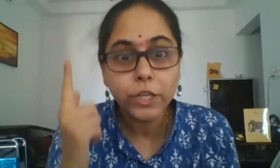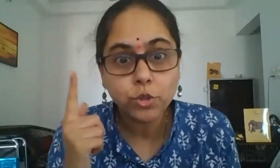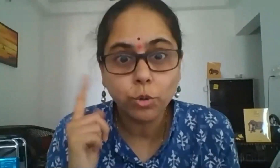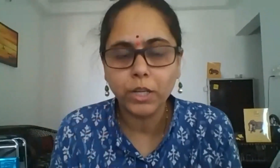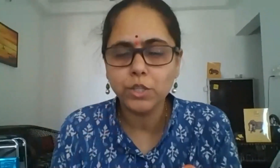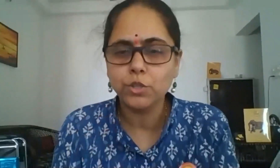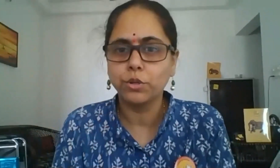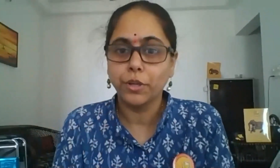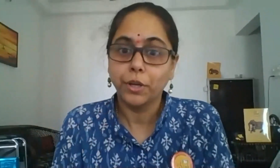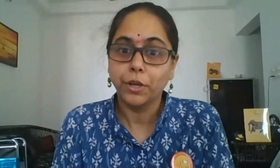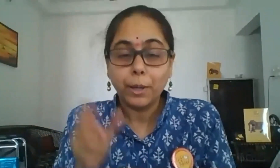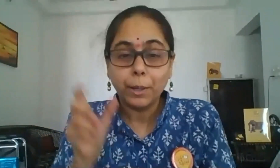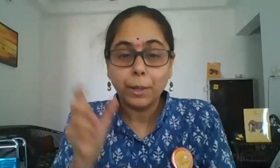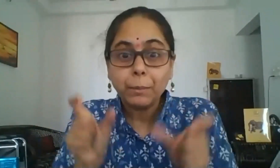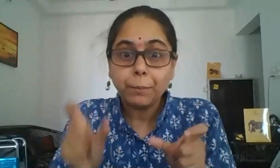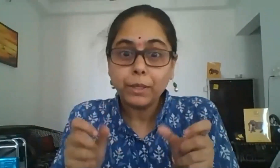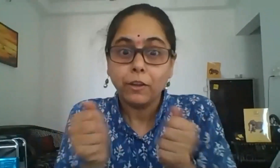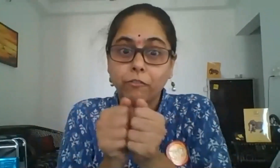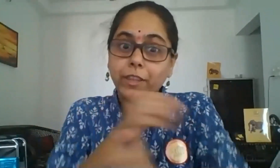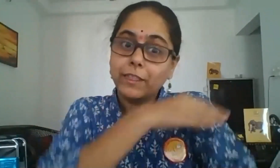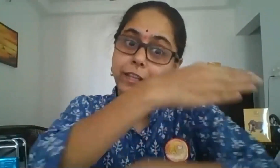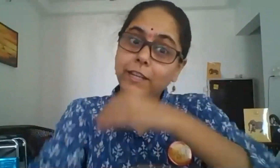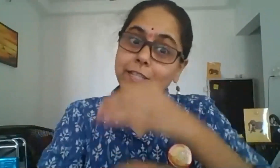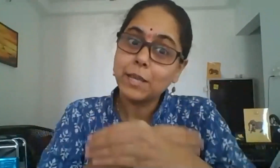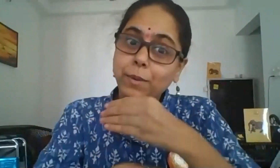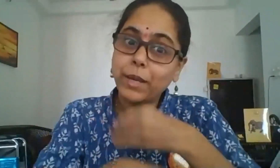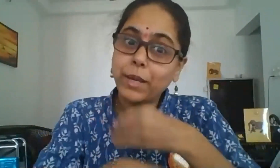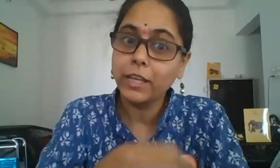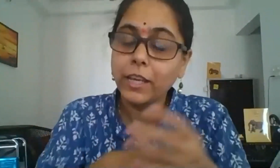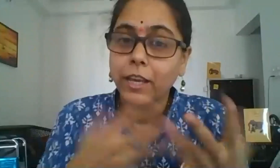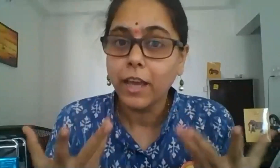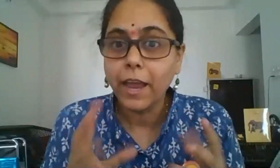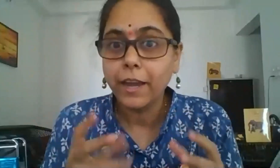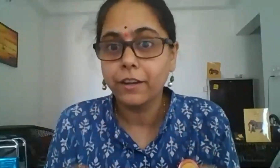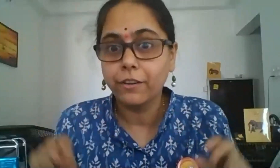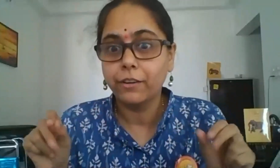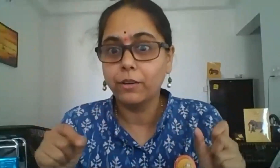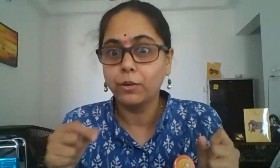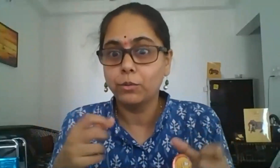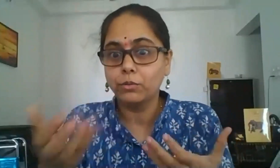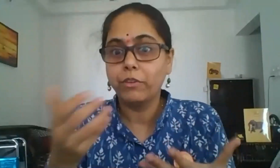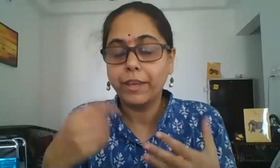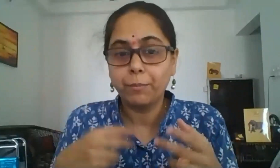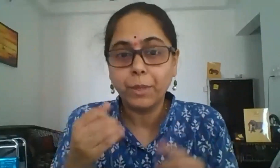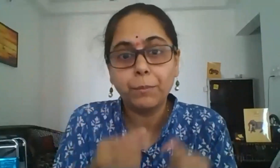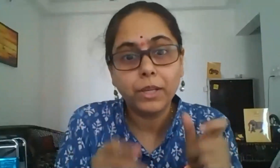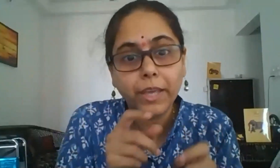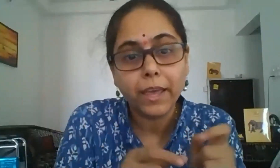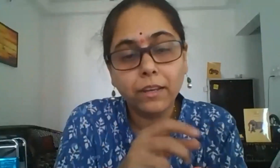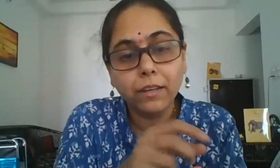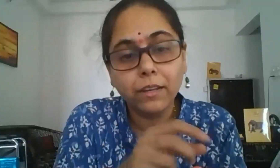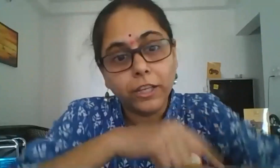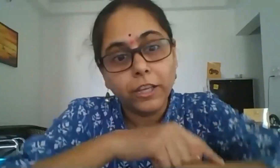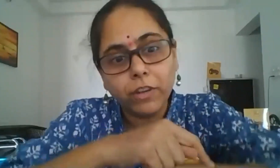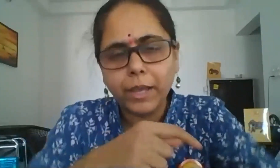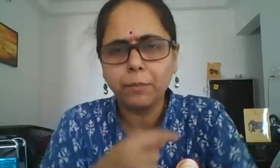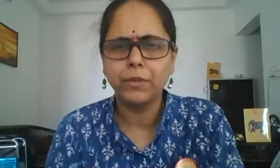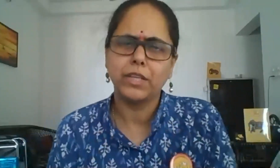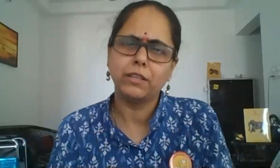home, understood. People with disability and where people can give time, they